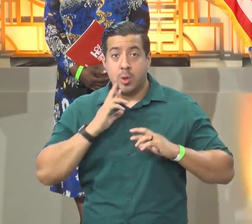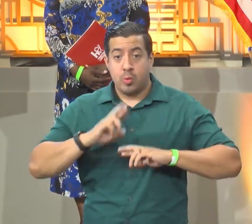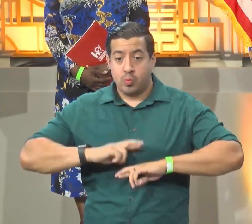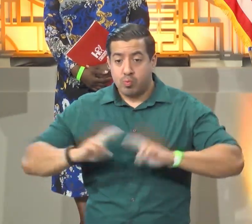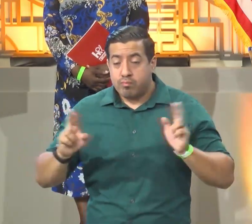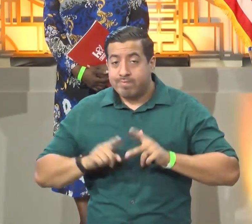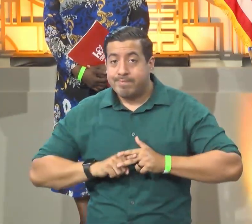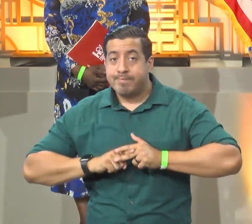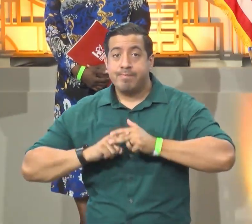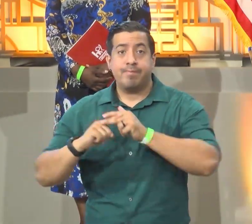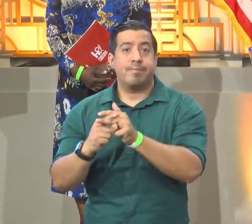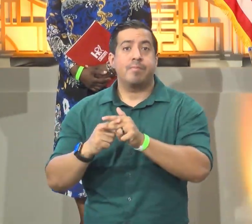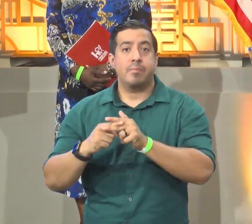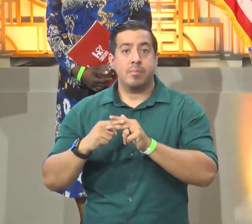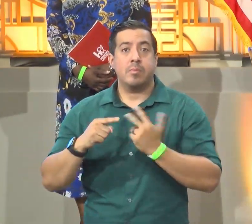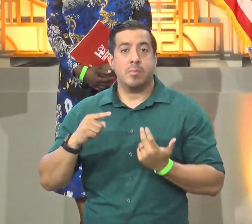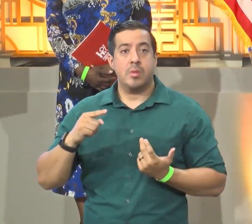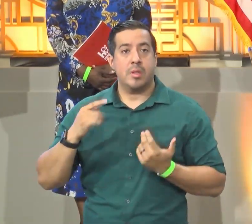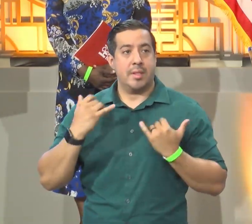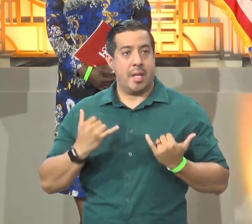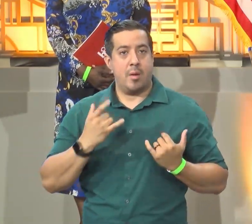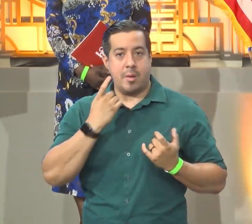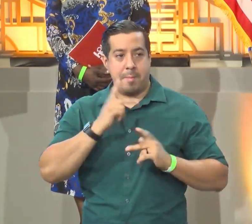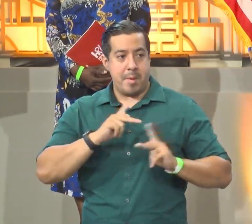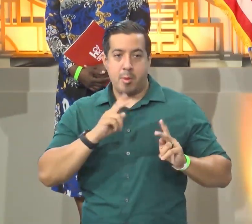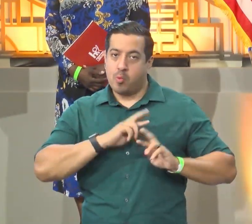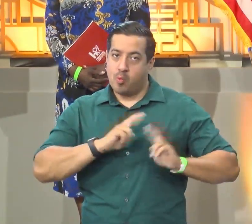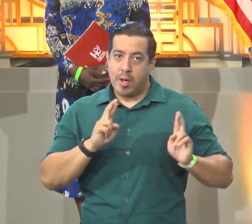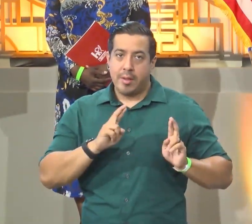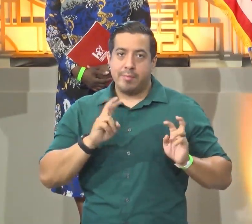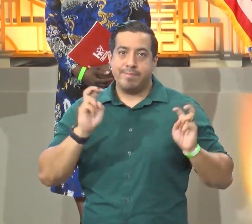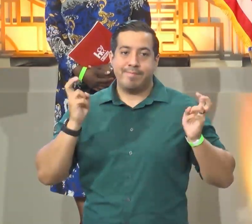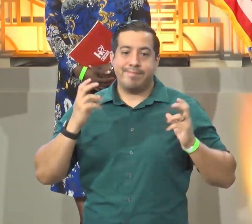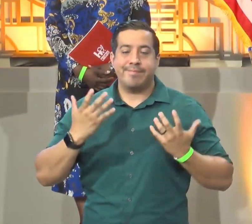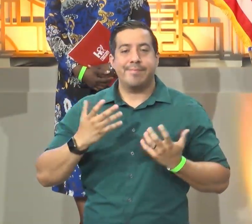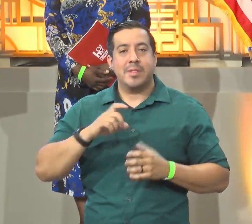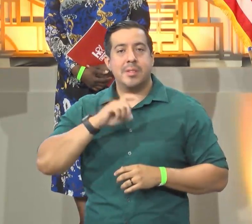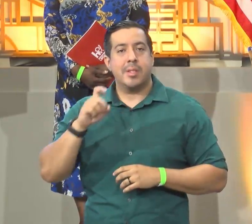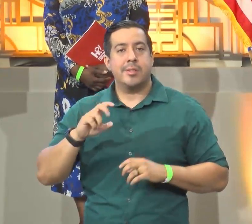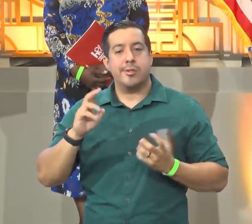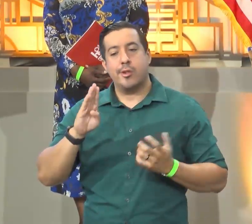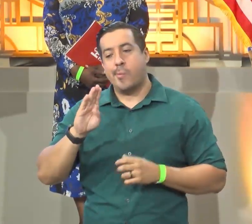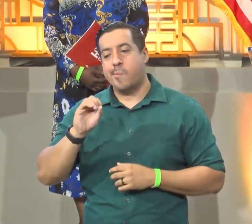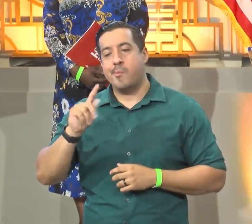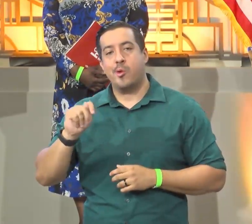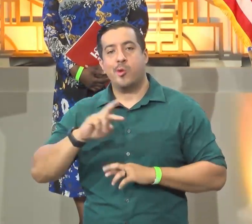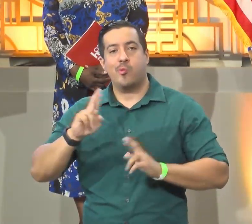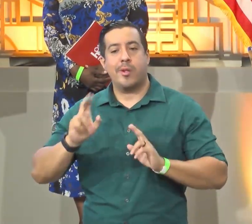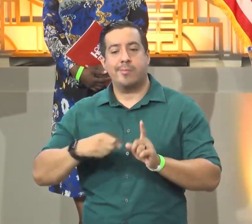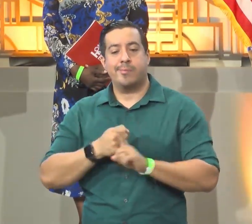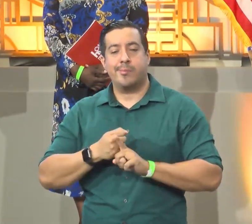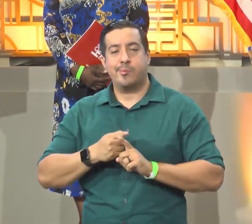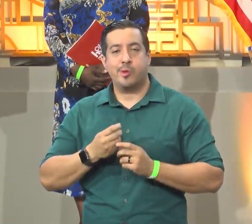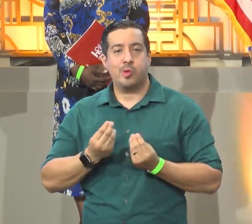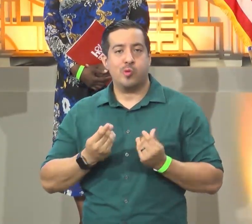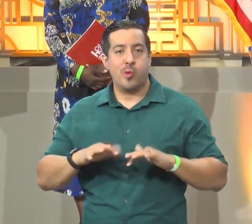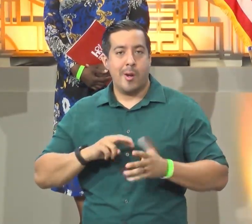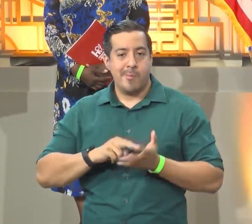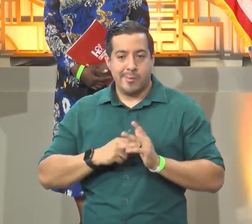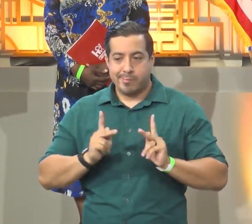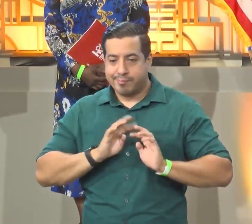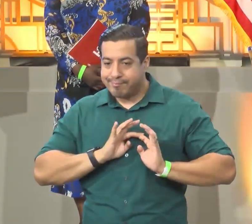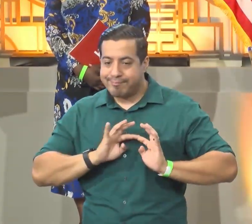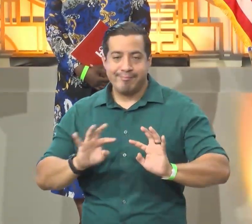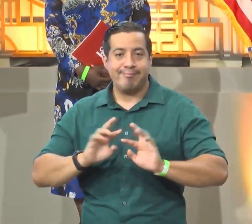Houston's adult literacy, because the boots now hit the ground, as we say in Texas, we are pleased to announce that we are making 2